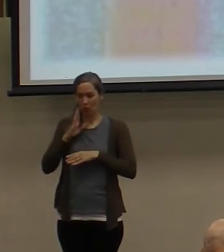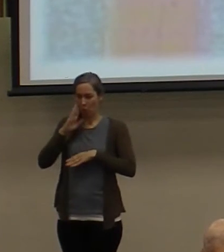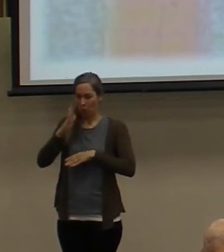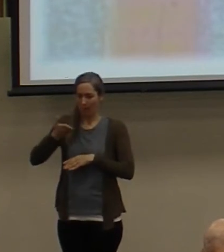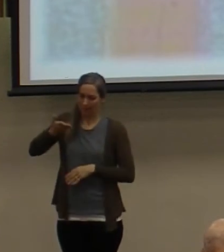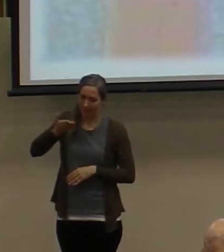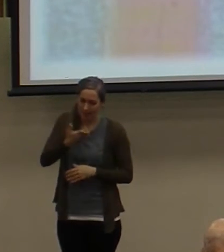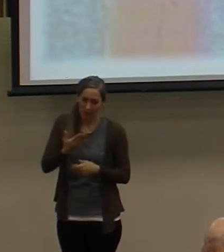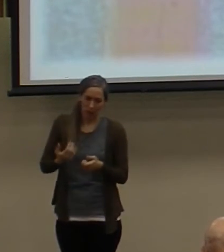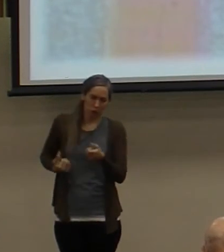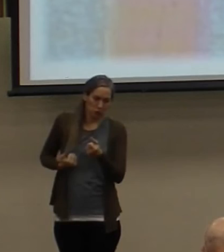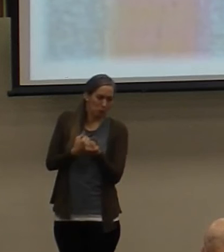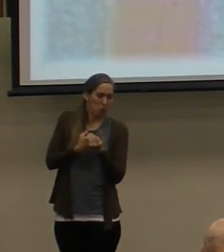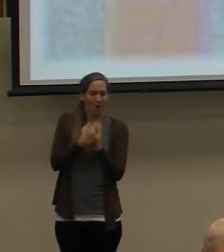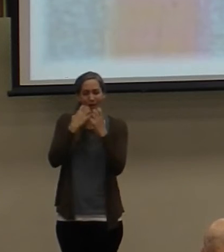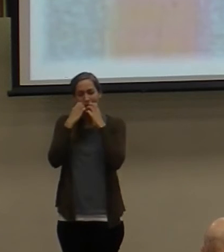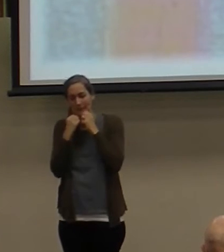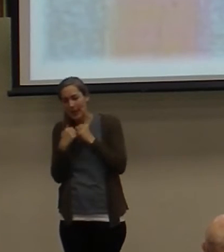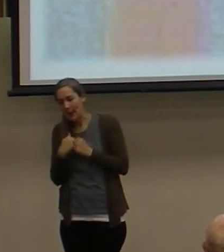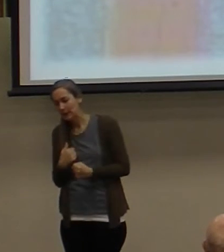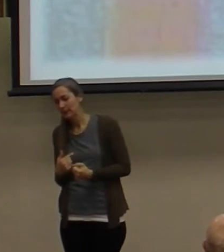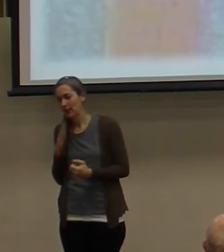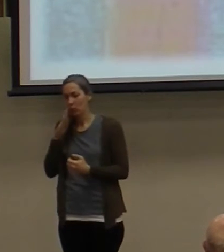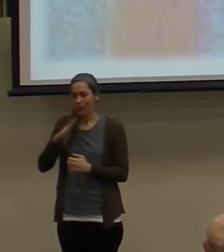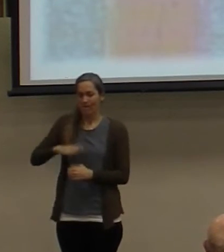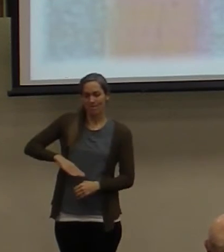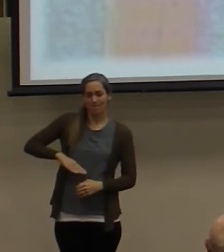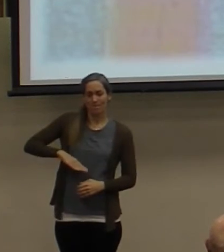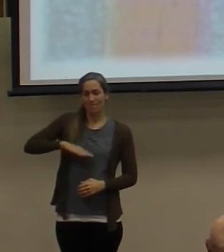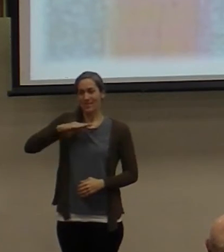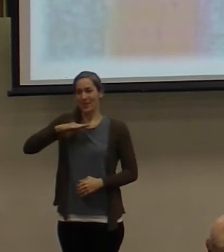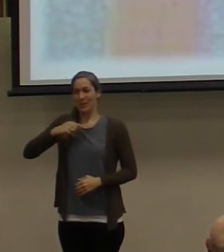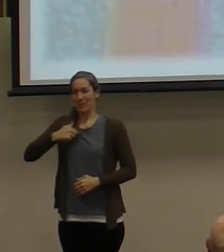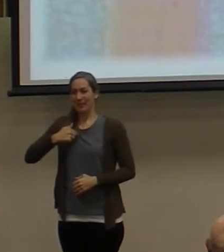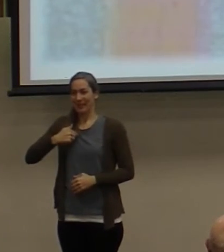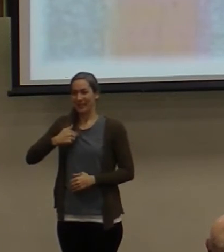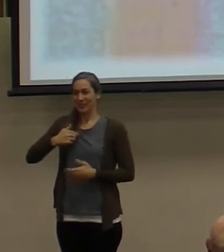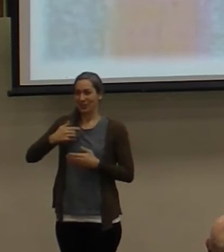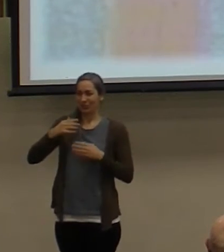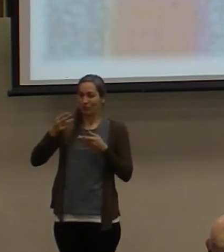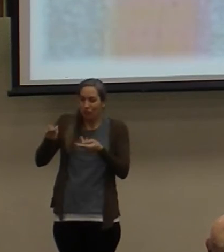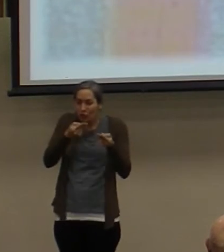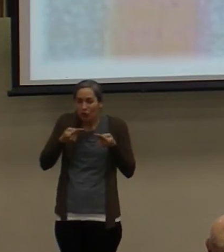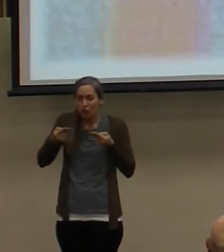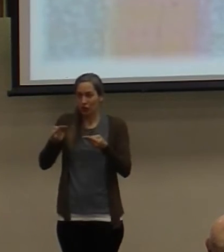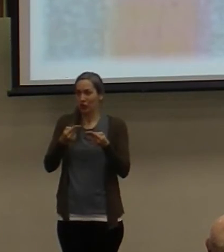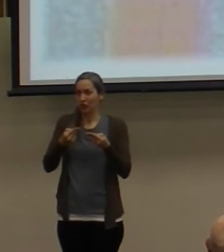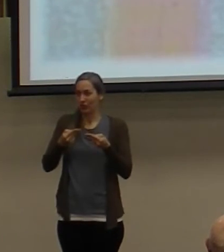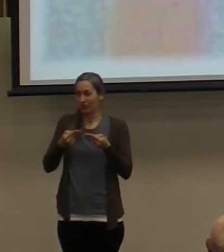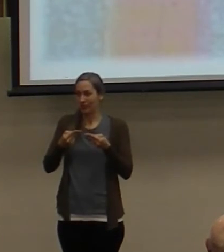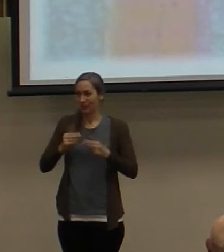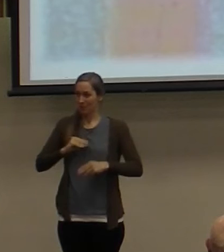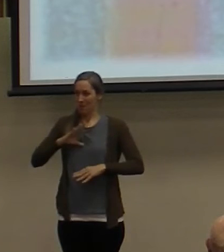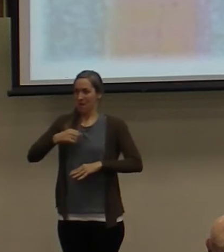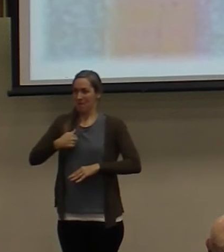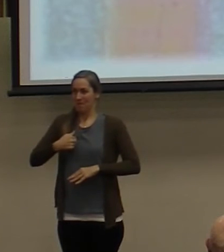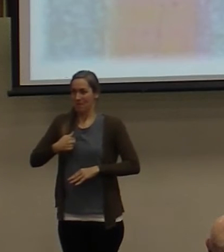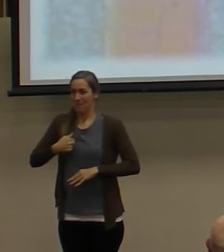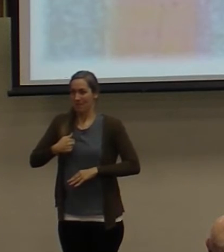be there and she's going to cherish me and she's going to fill me up and she's going to replenish and nurture and everything. And so what